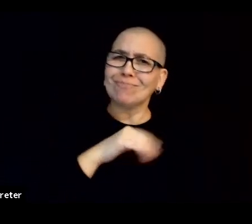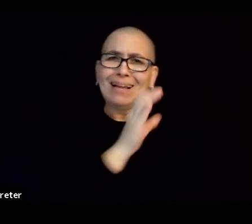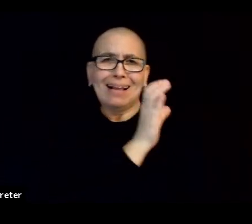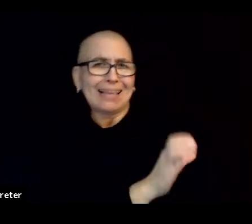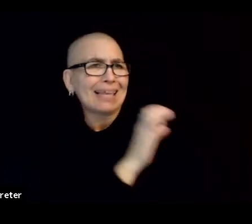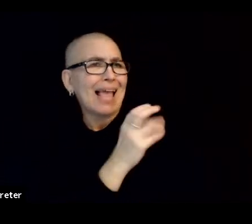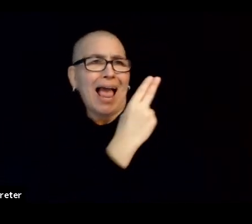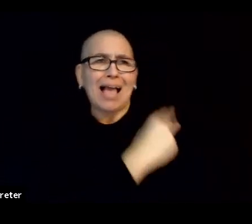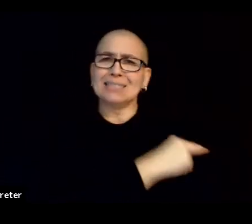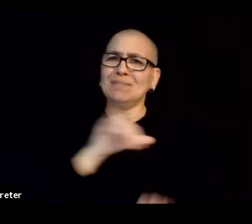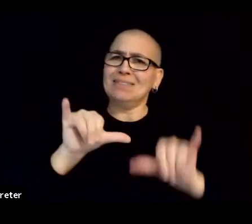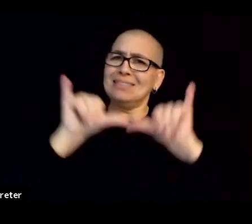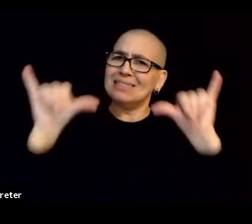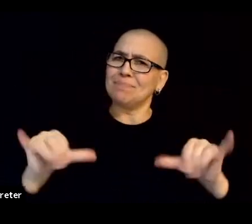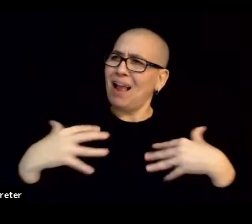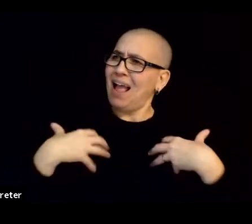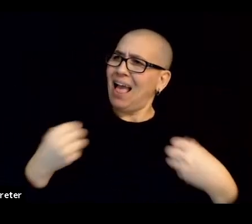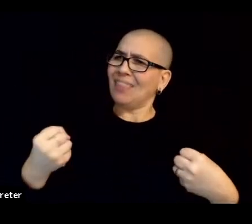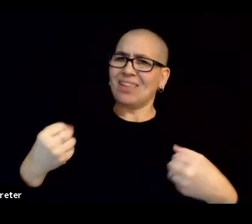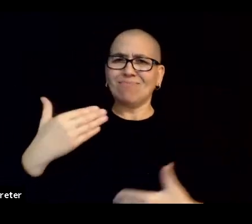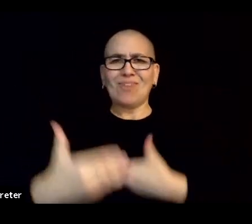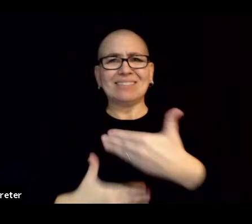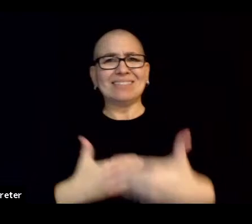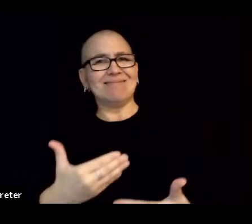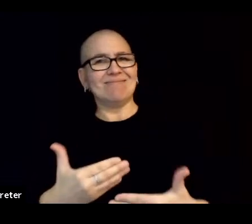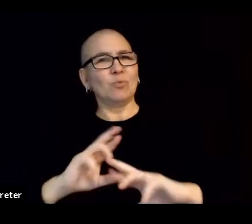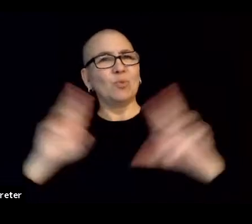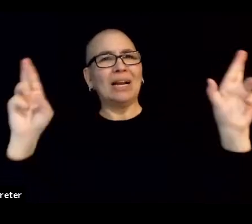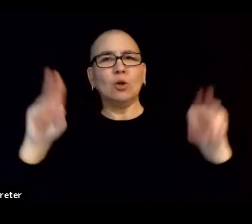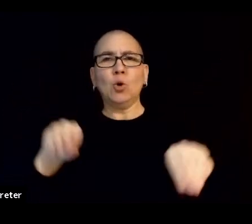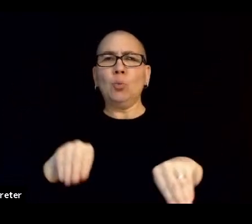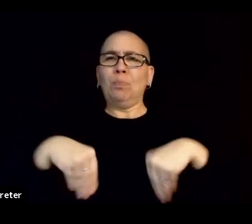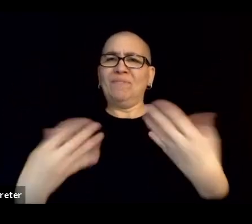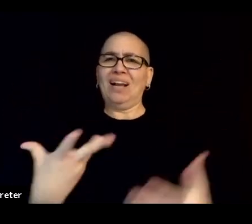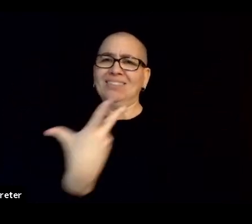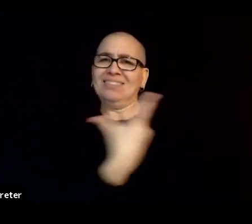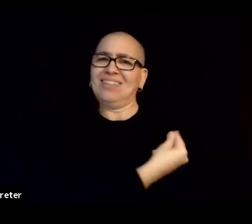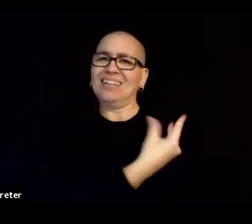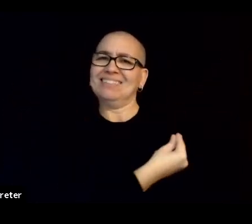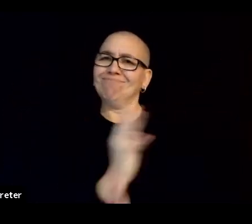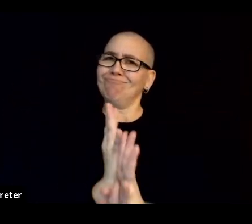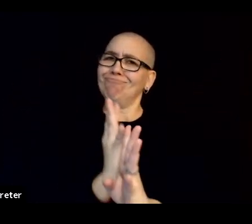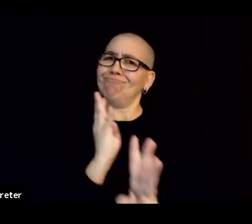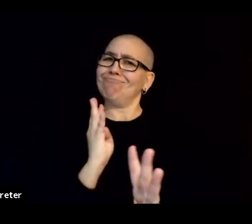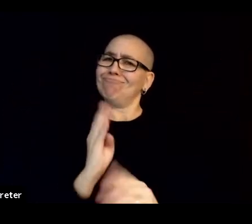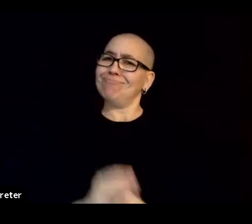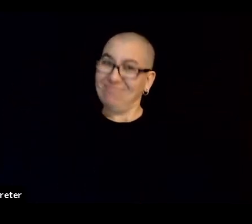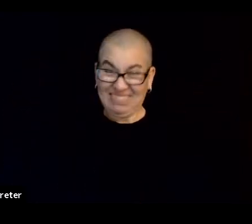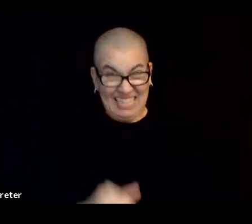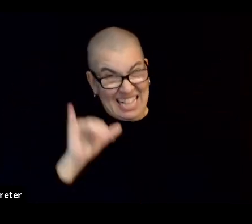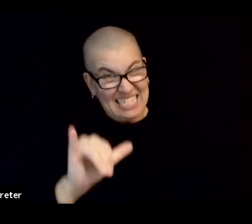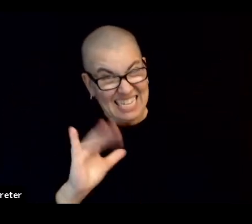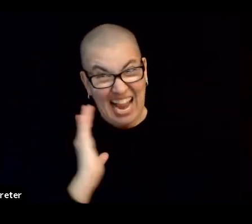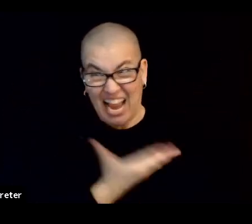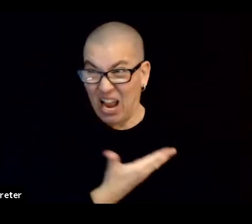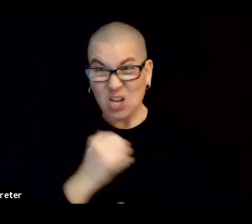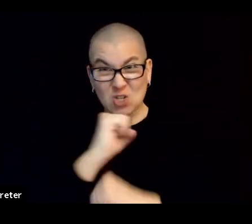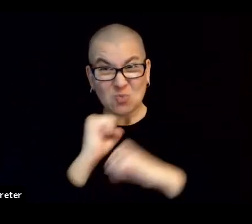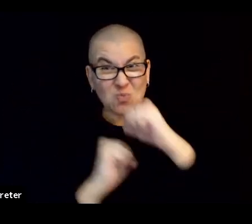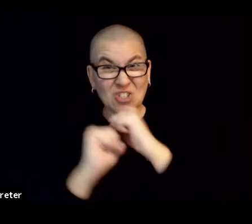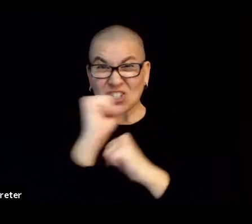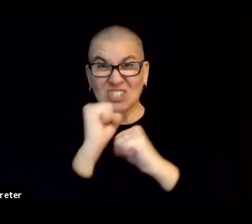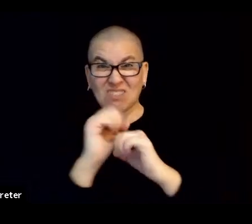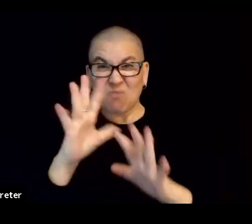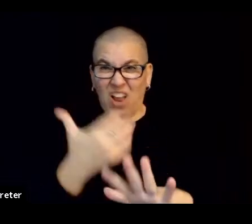takes to vaccinate a lot of people fast. Our infrastructure in Minnesota is one of the strongest in the country, and we